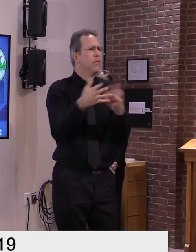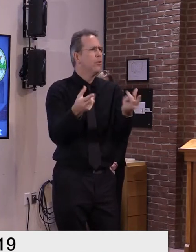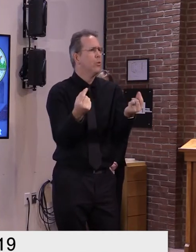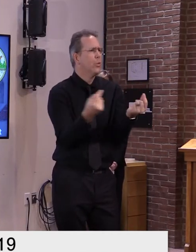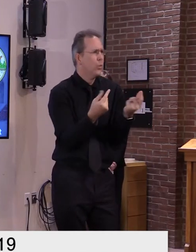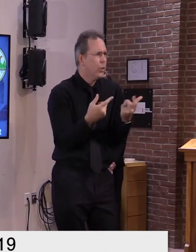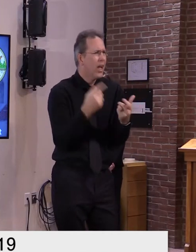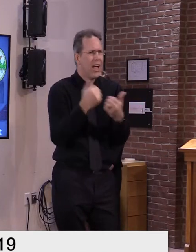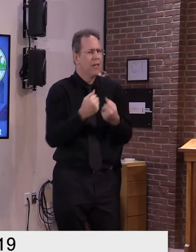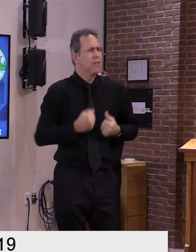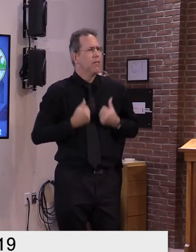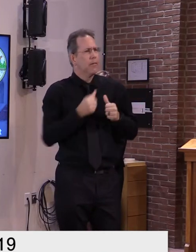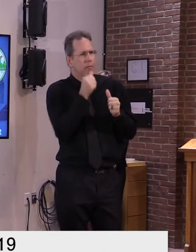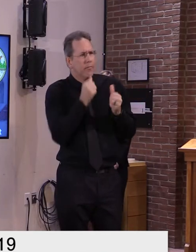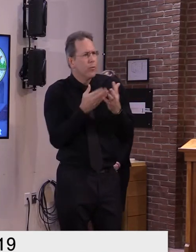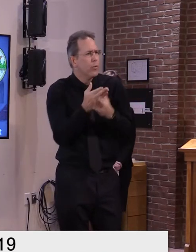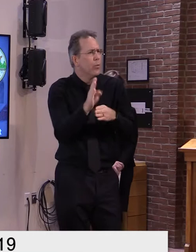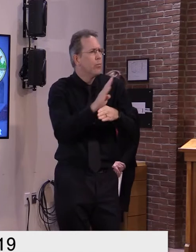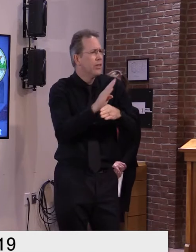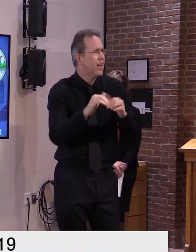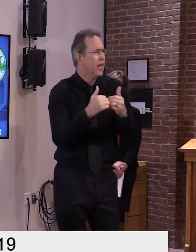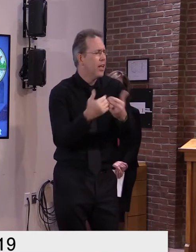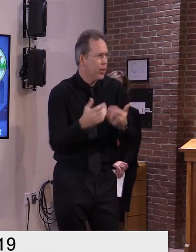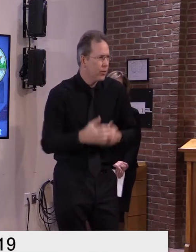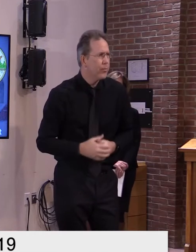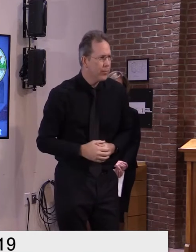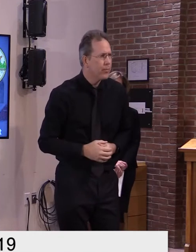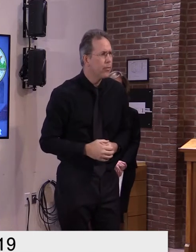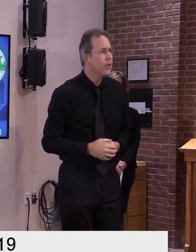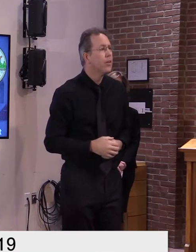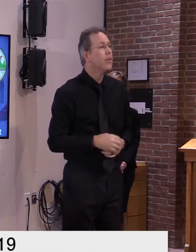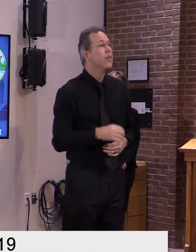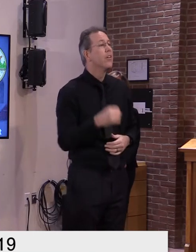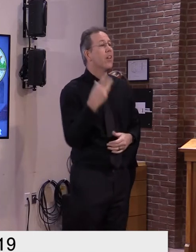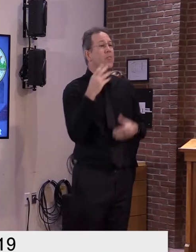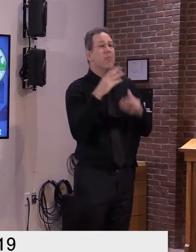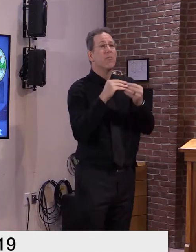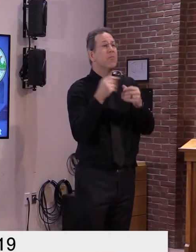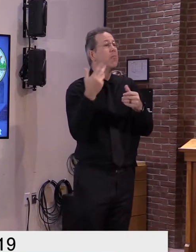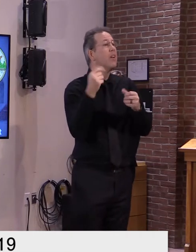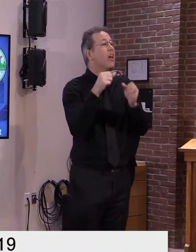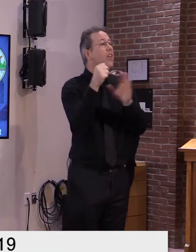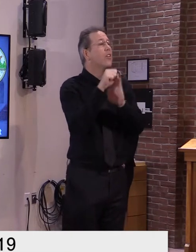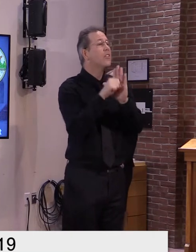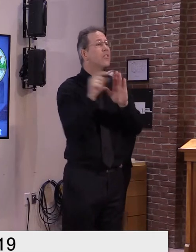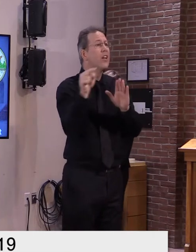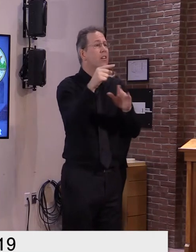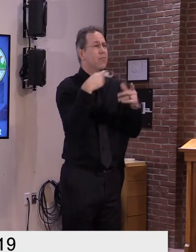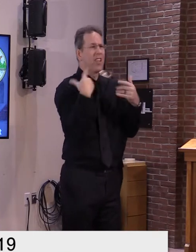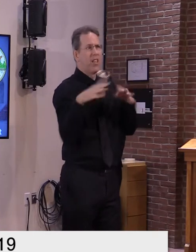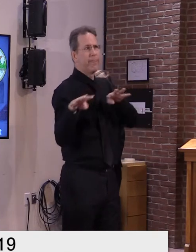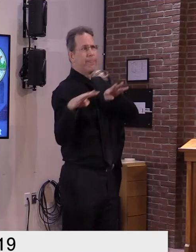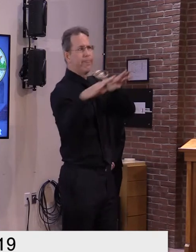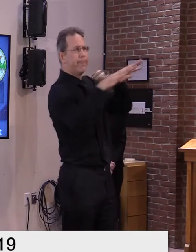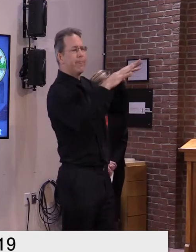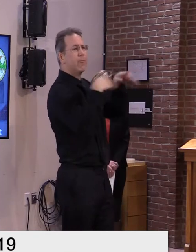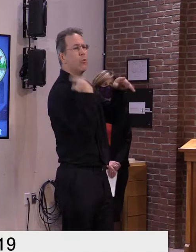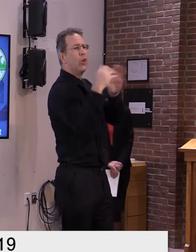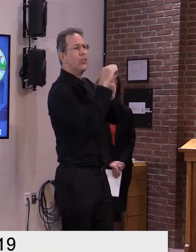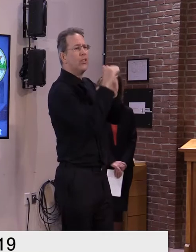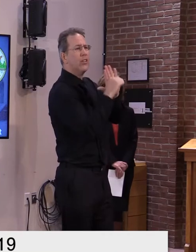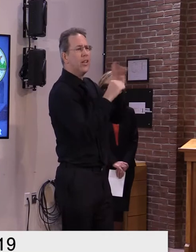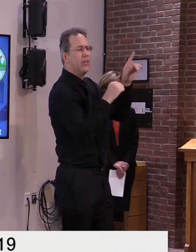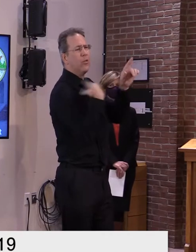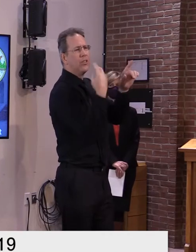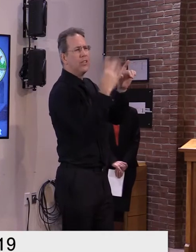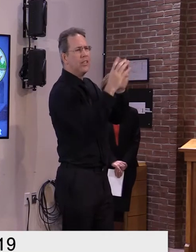down the road. Like many states, we're closely watching what's happening in Washington around a second stimulus package. And